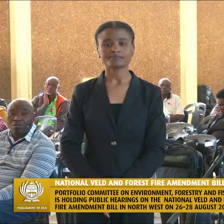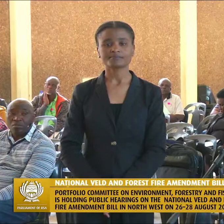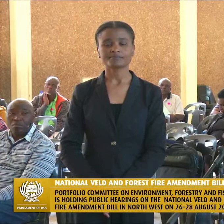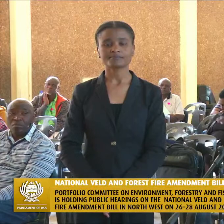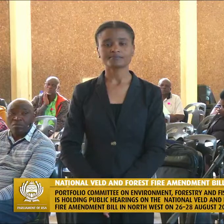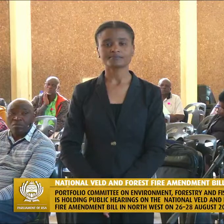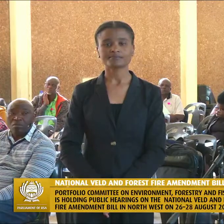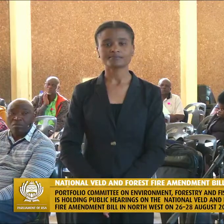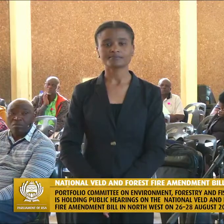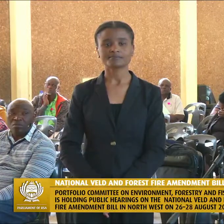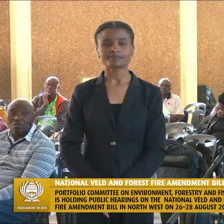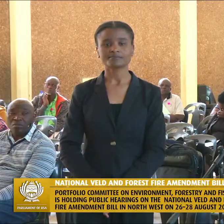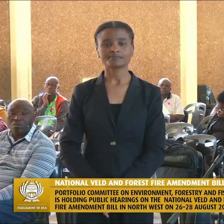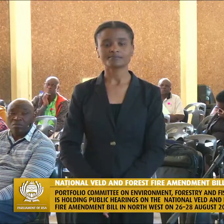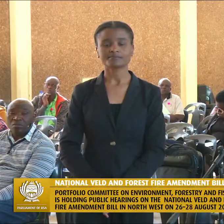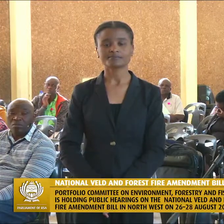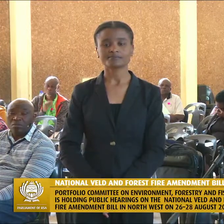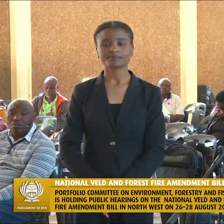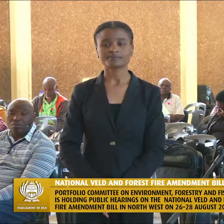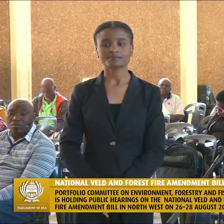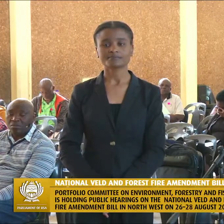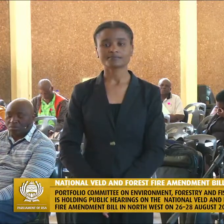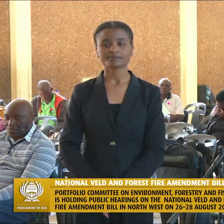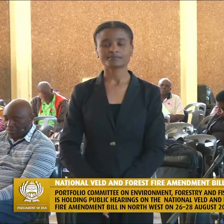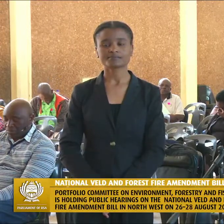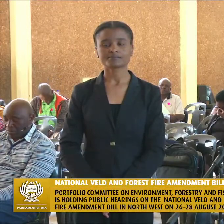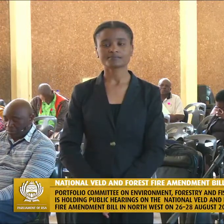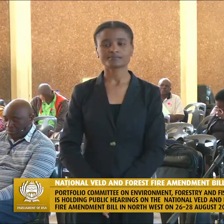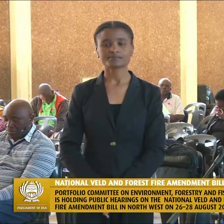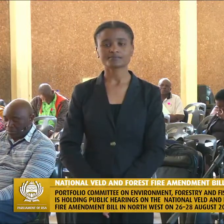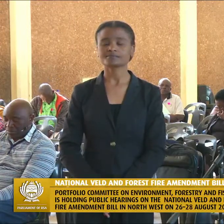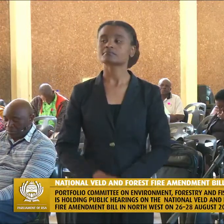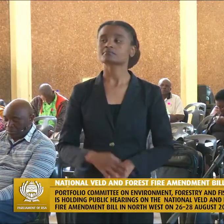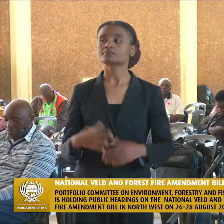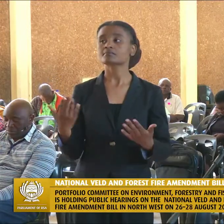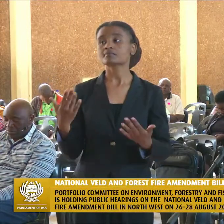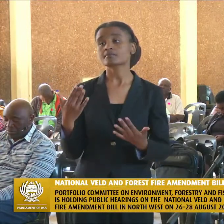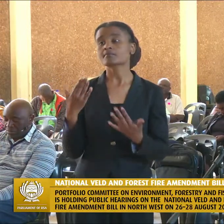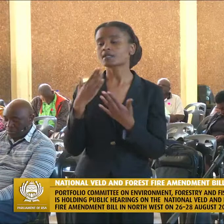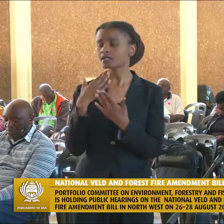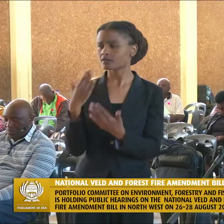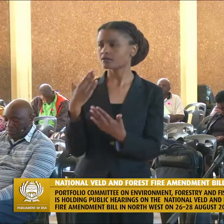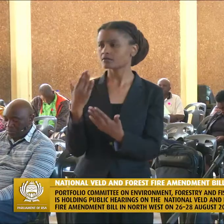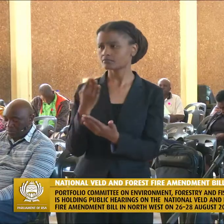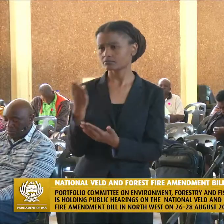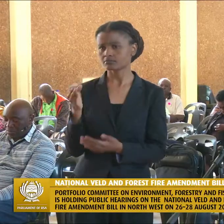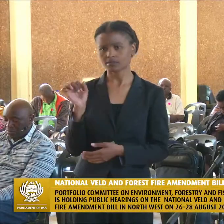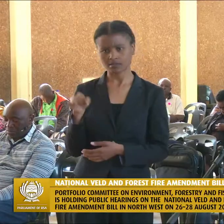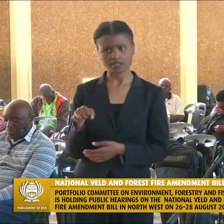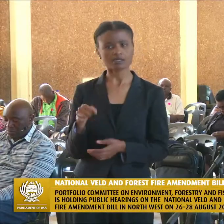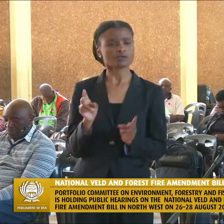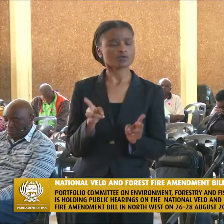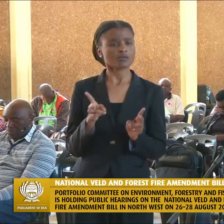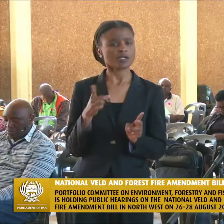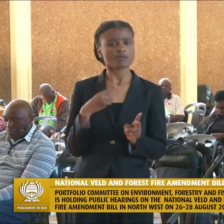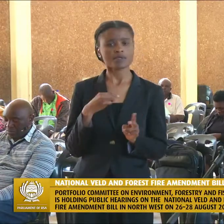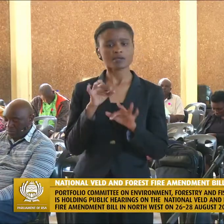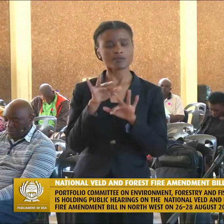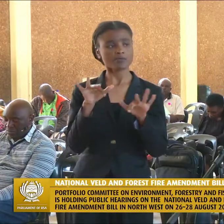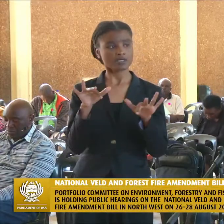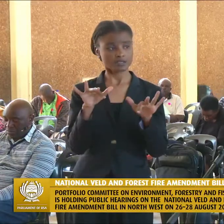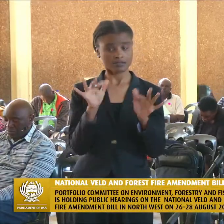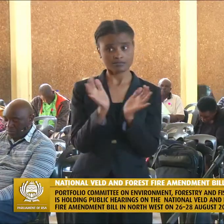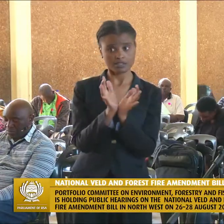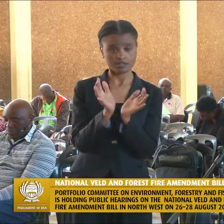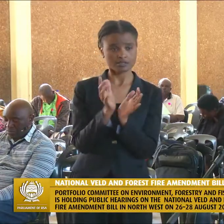achieve in their previous days i would like to thank you because in most cases i do attend this public hearing